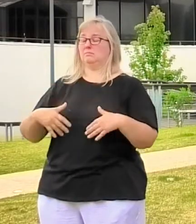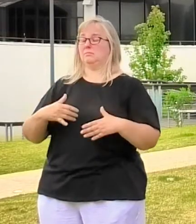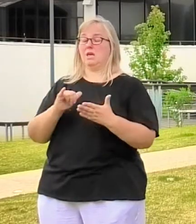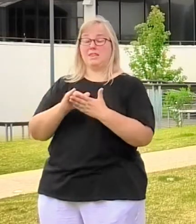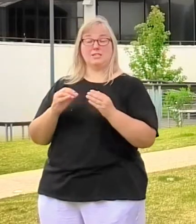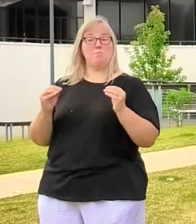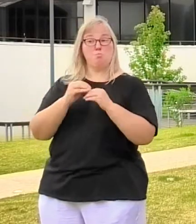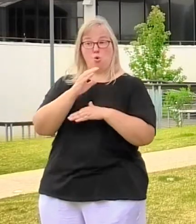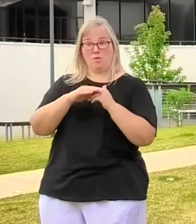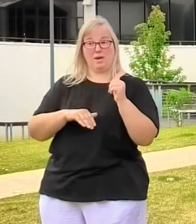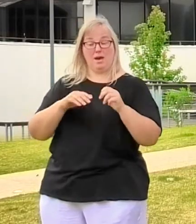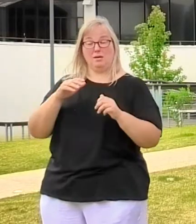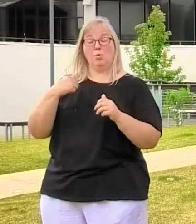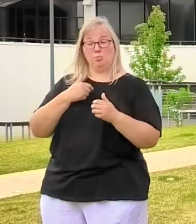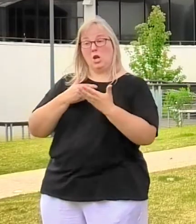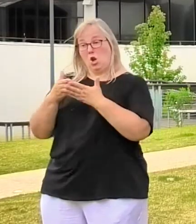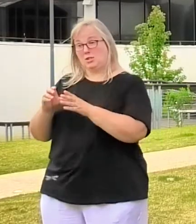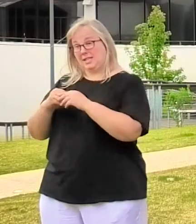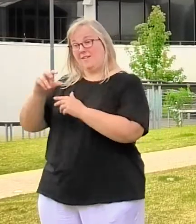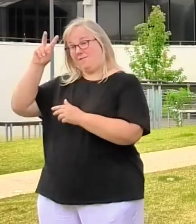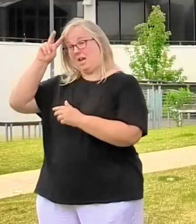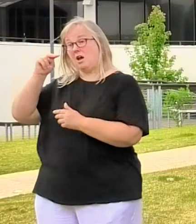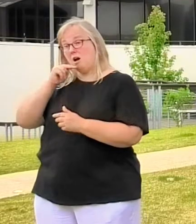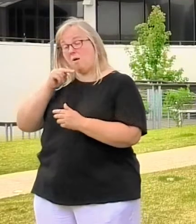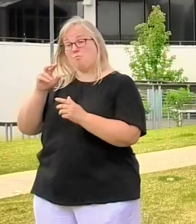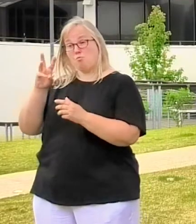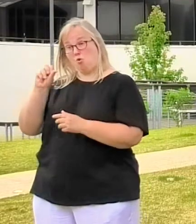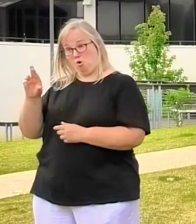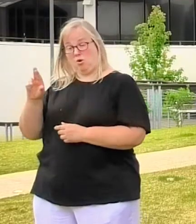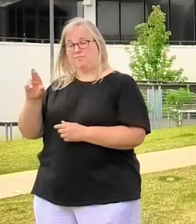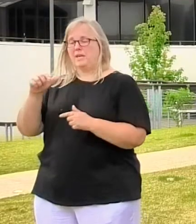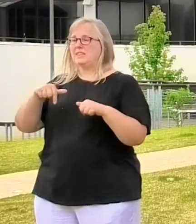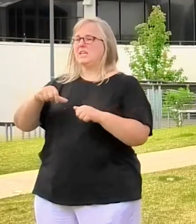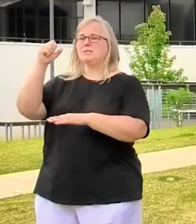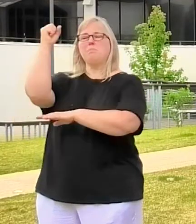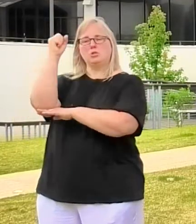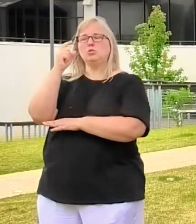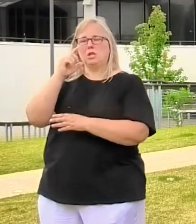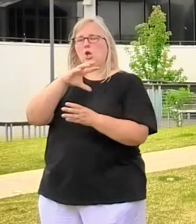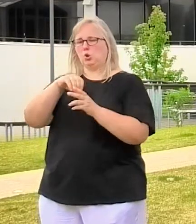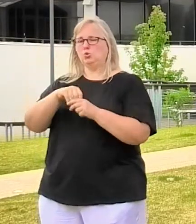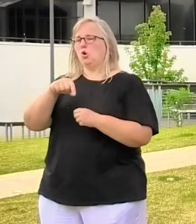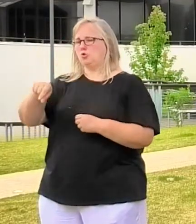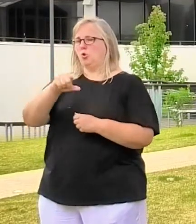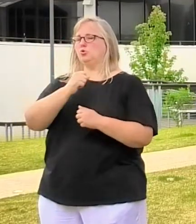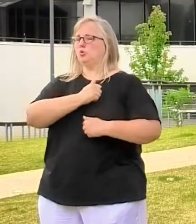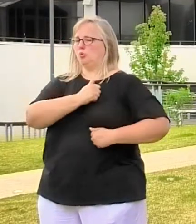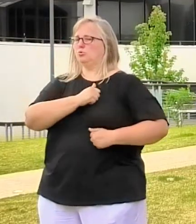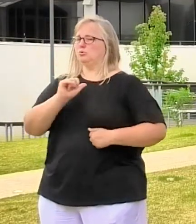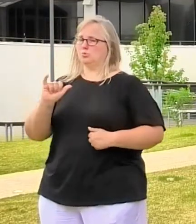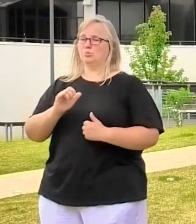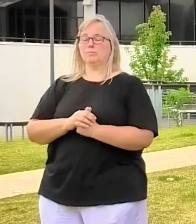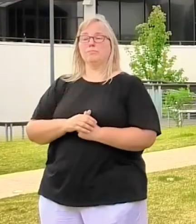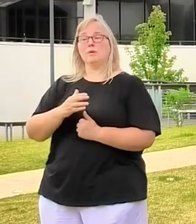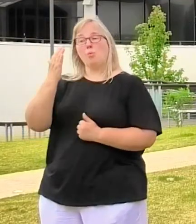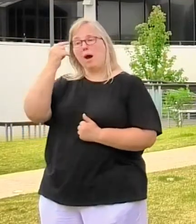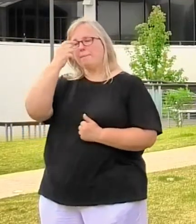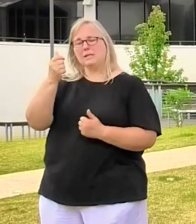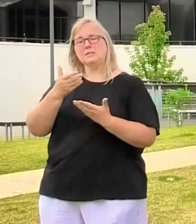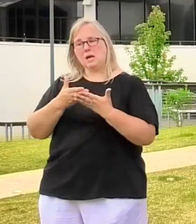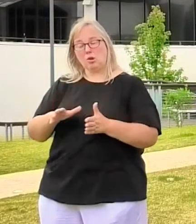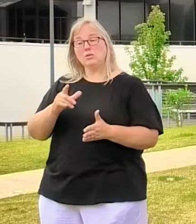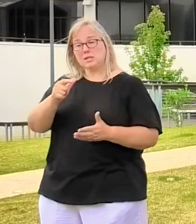in Vietnam War. Yeah, this monument is for those soldiers as well, because they lost their lives on